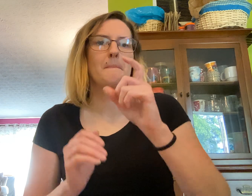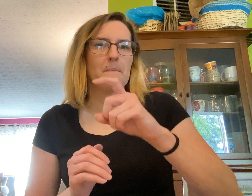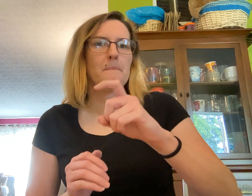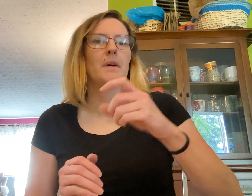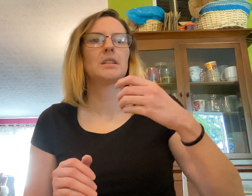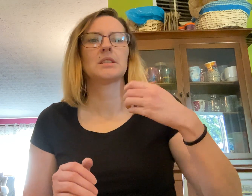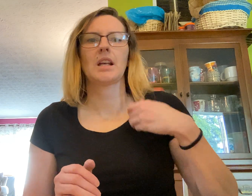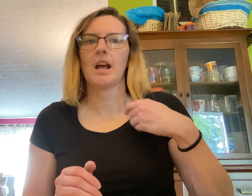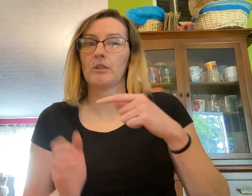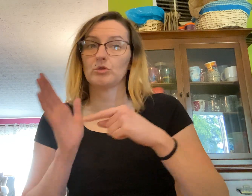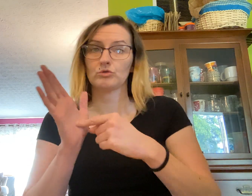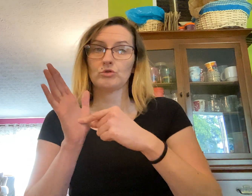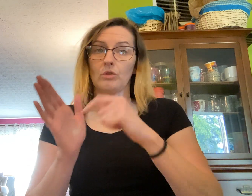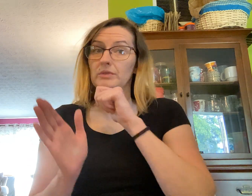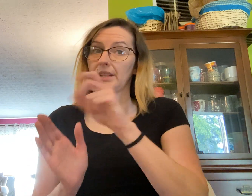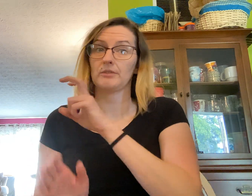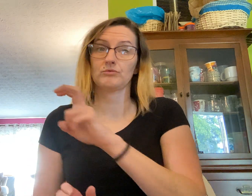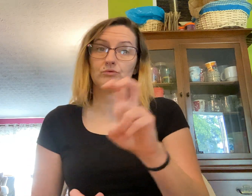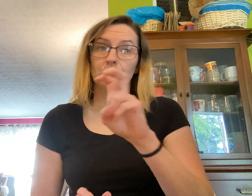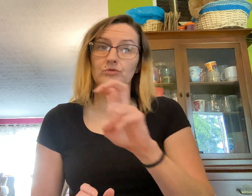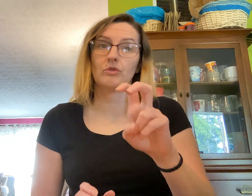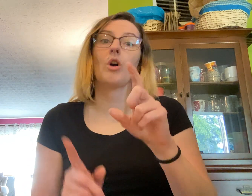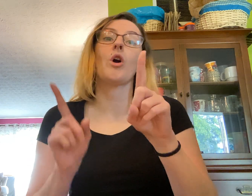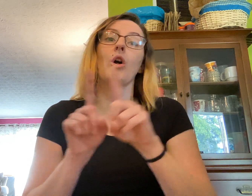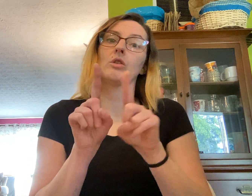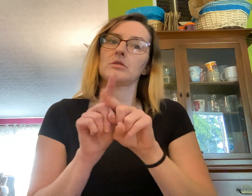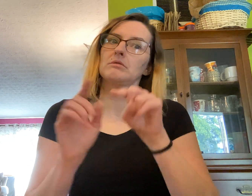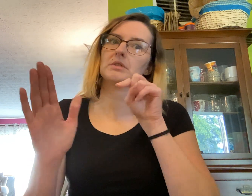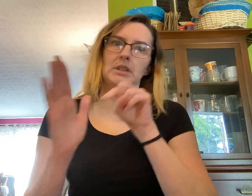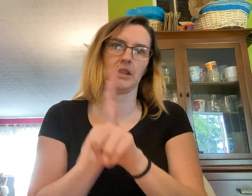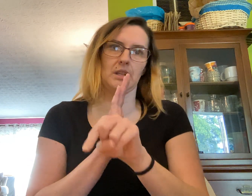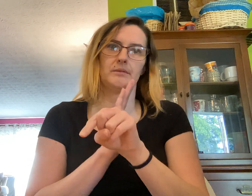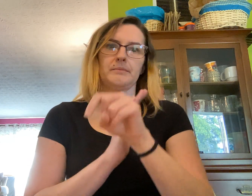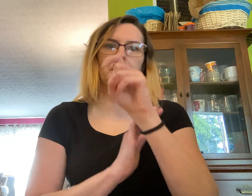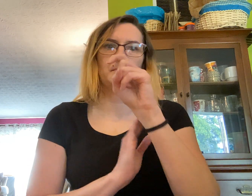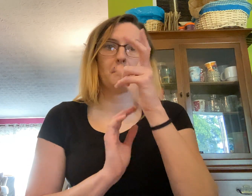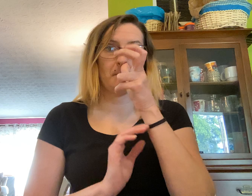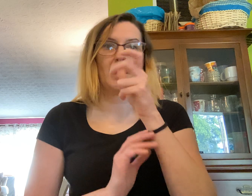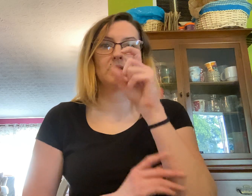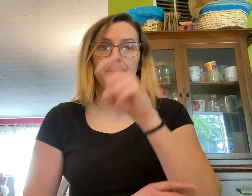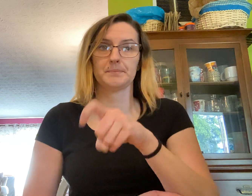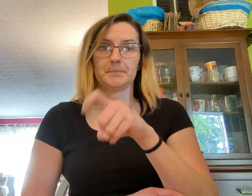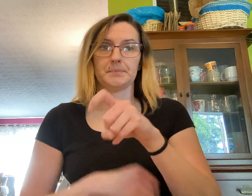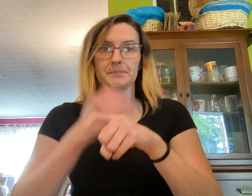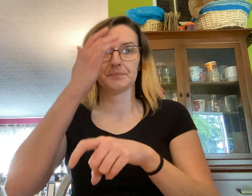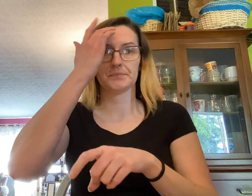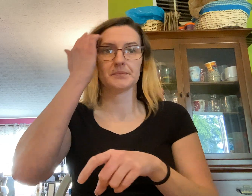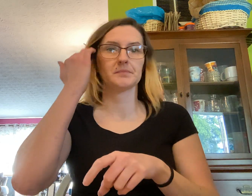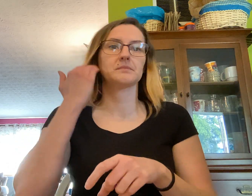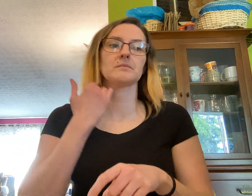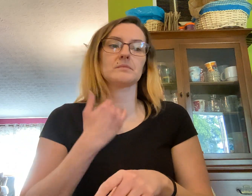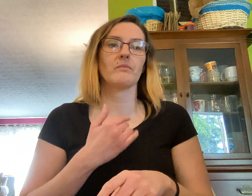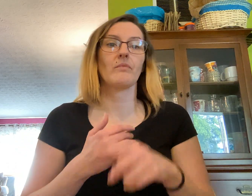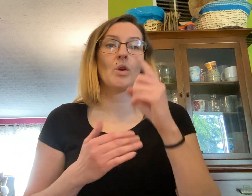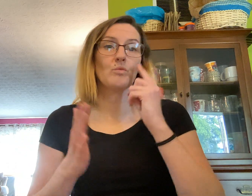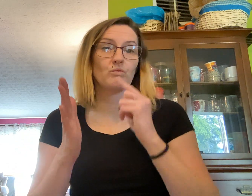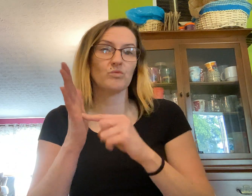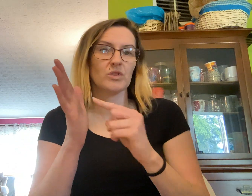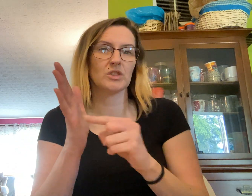sight. Many researchers were initially concerned these bugs would destroy native forests because they feed on